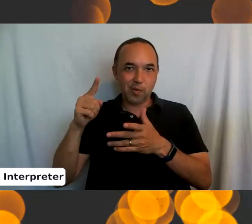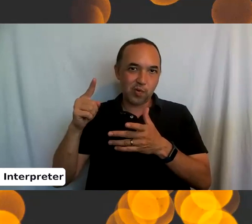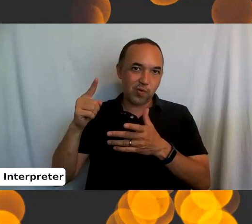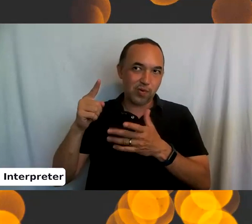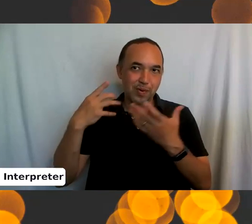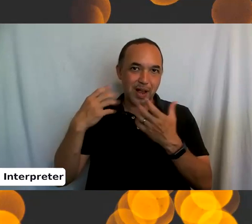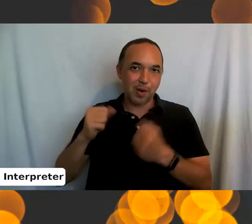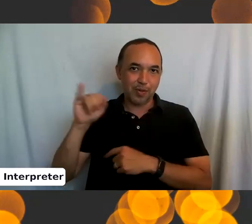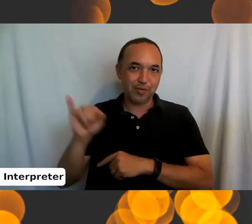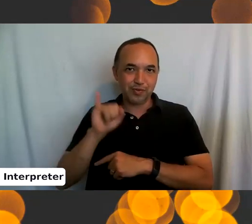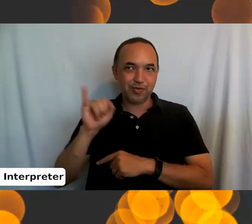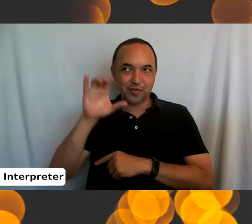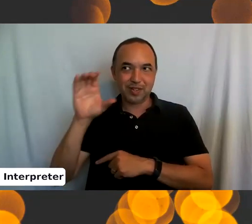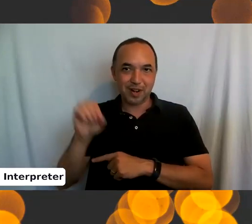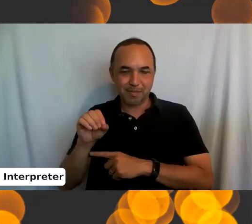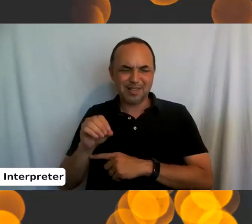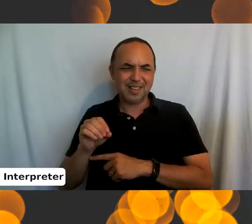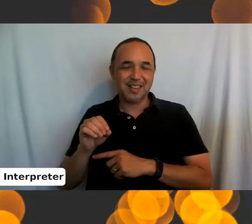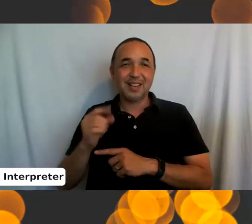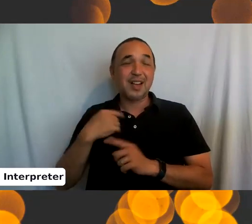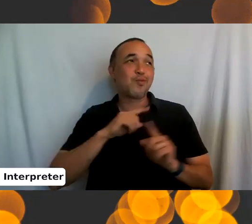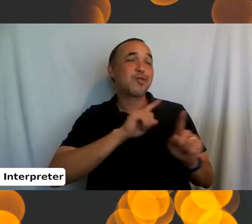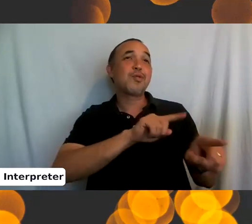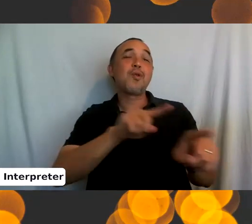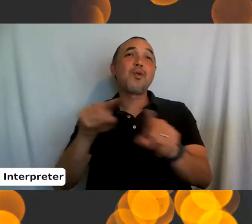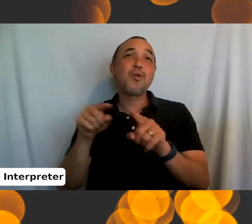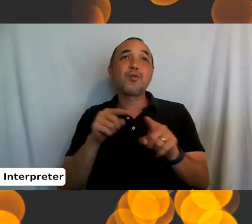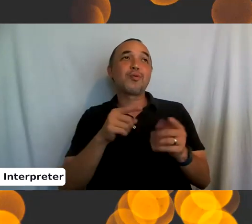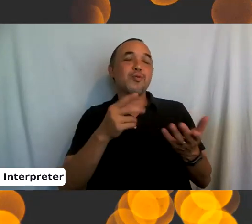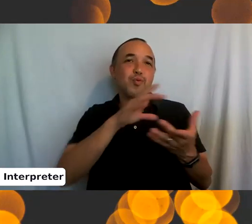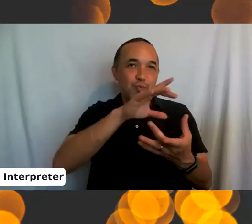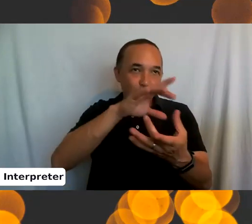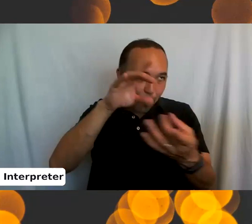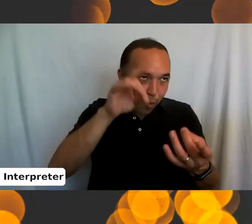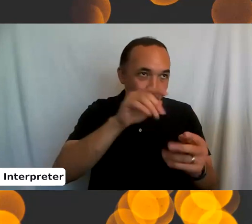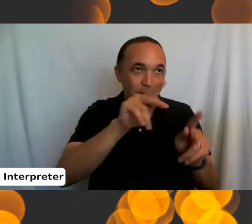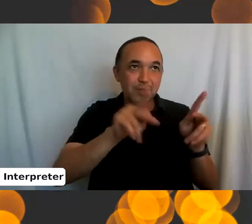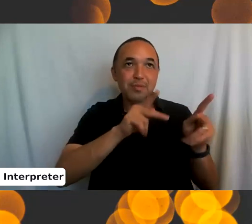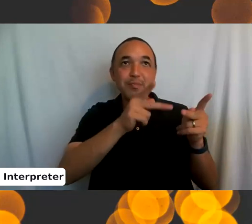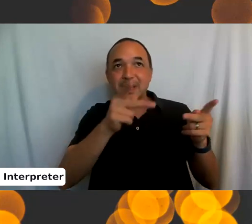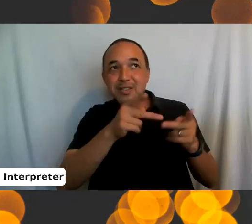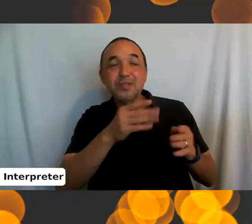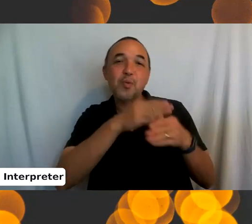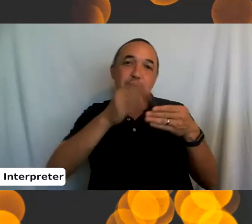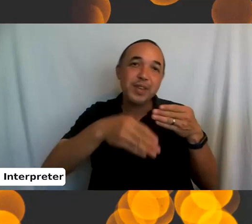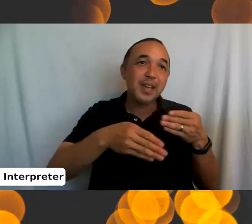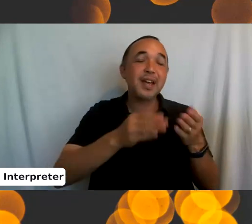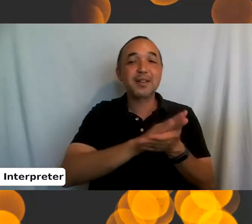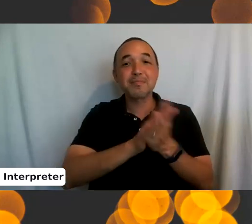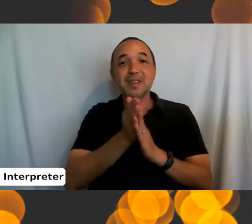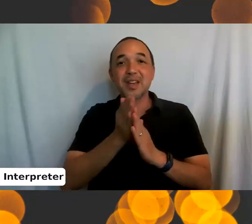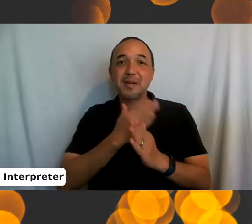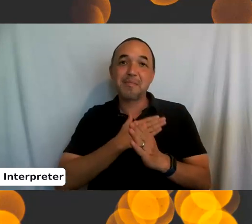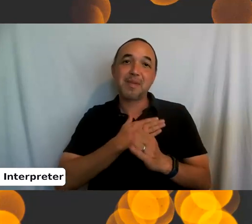go to haunted places on the weekends. It was a very casual hobby for me. And then I got cast on Ghost